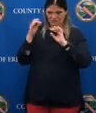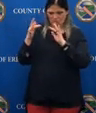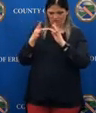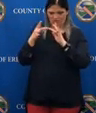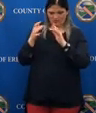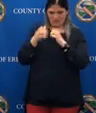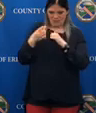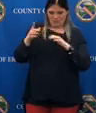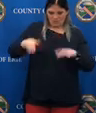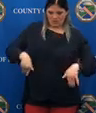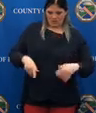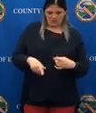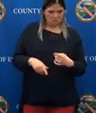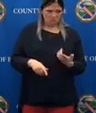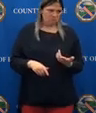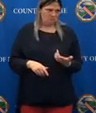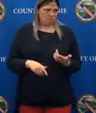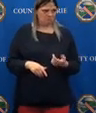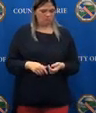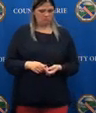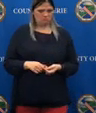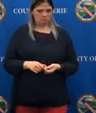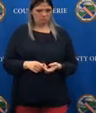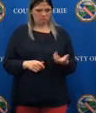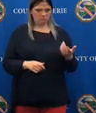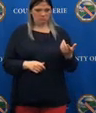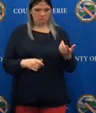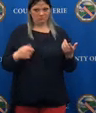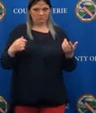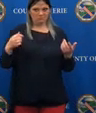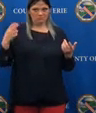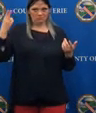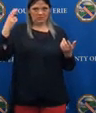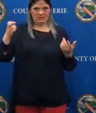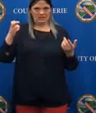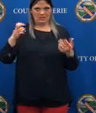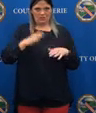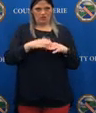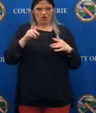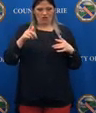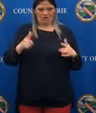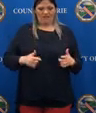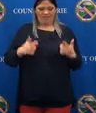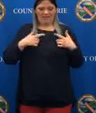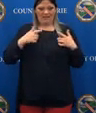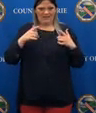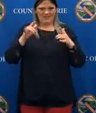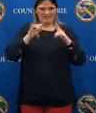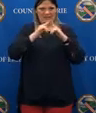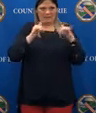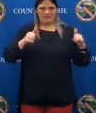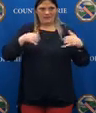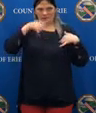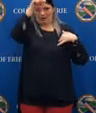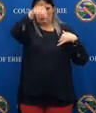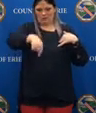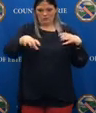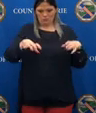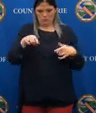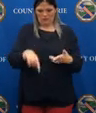yet? Well, he went on live about the same time that I came downstairs to do